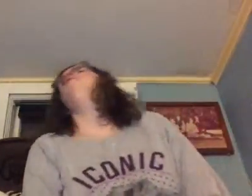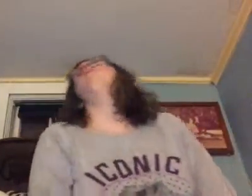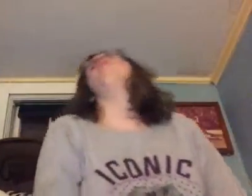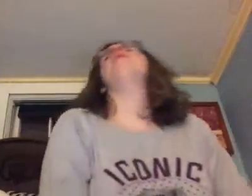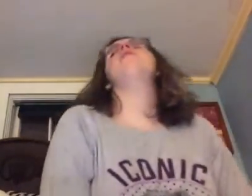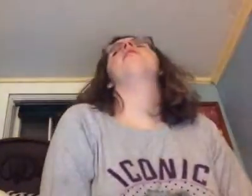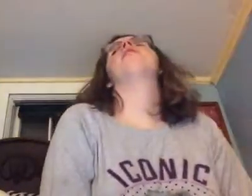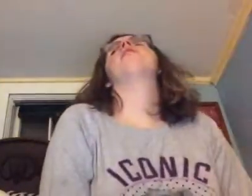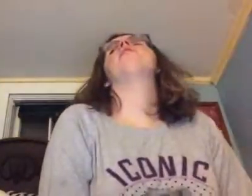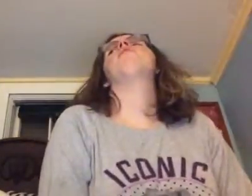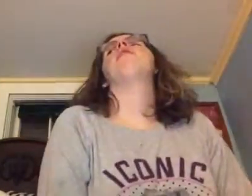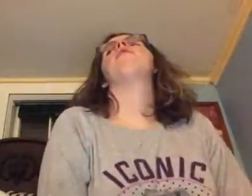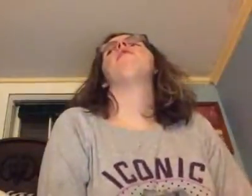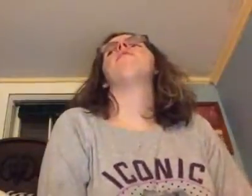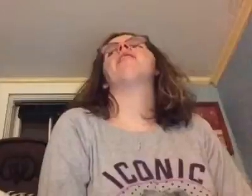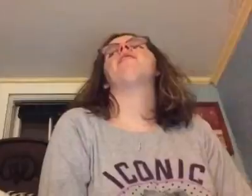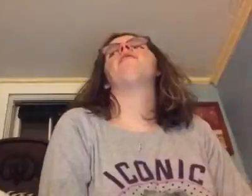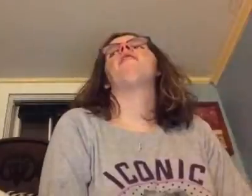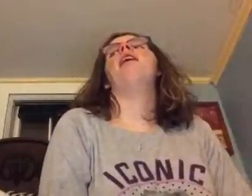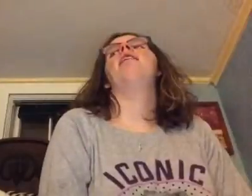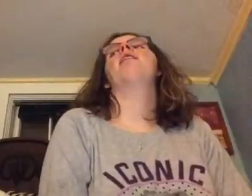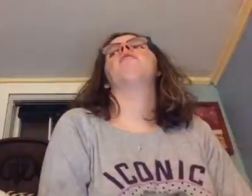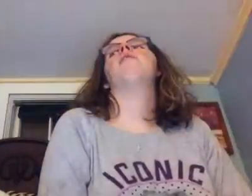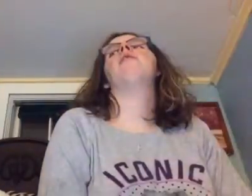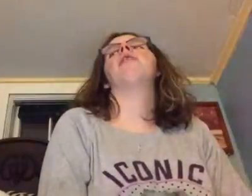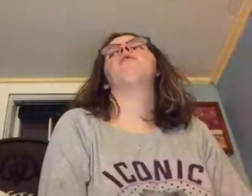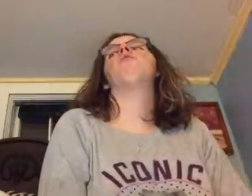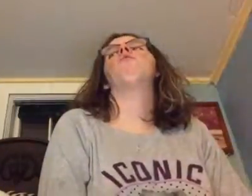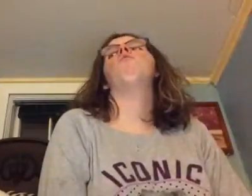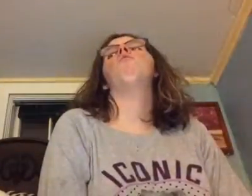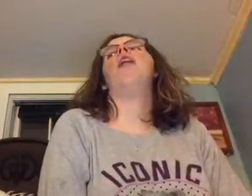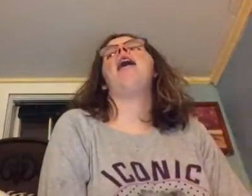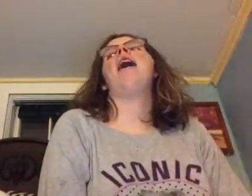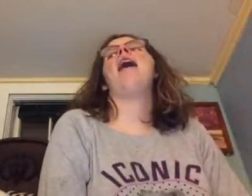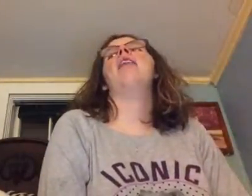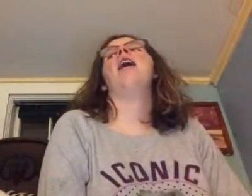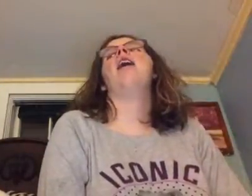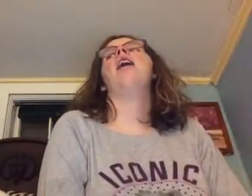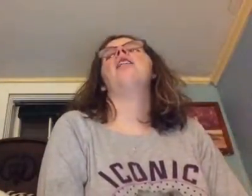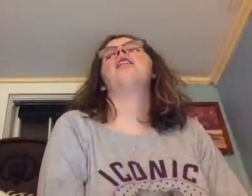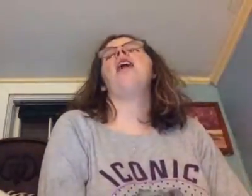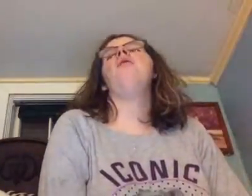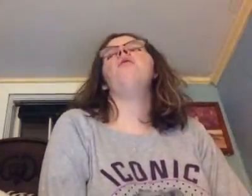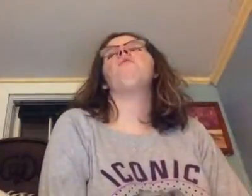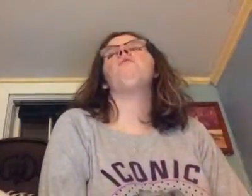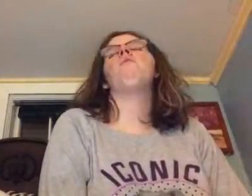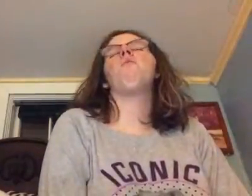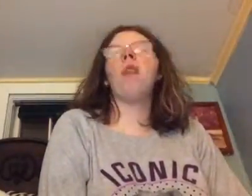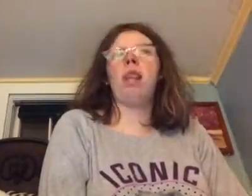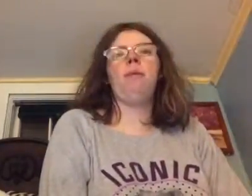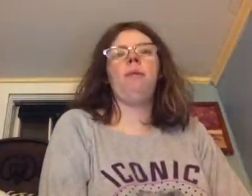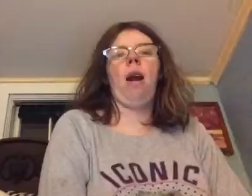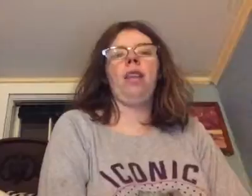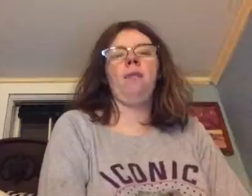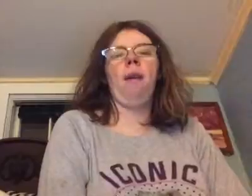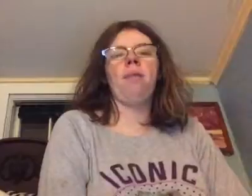And then this is where I started making friends within the school I had. See, I was randomly brought into the popular